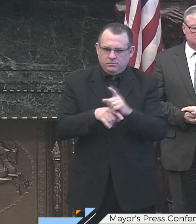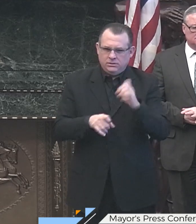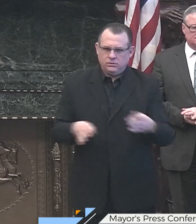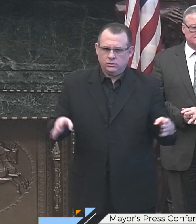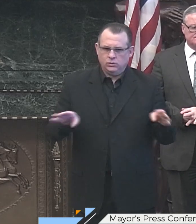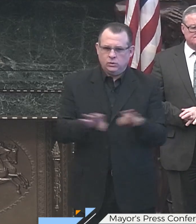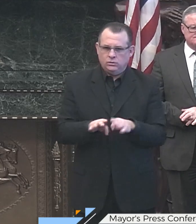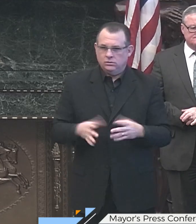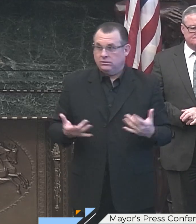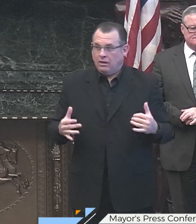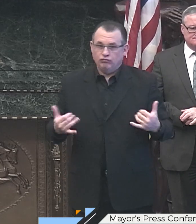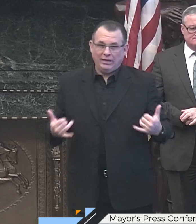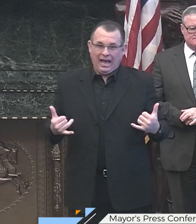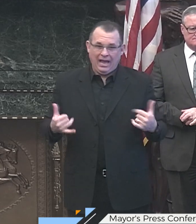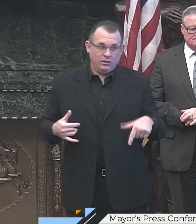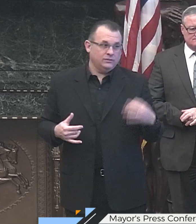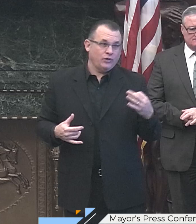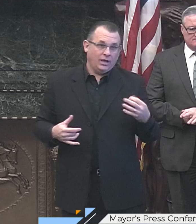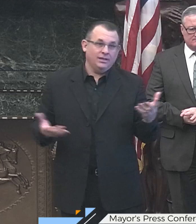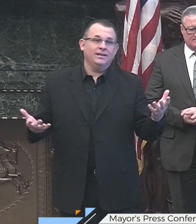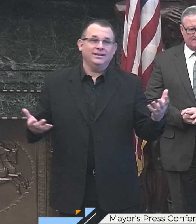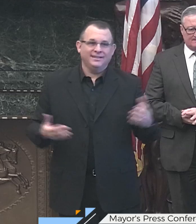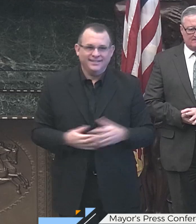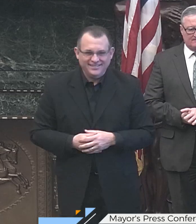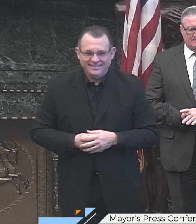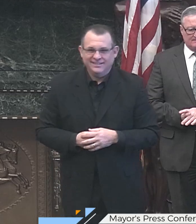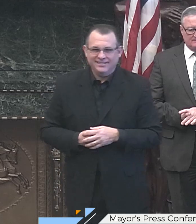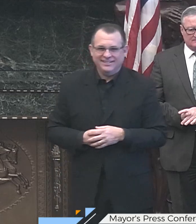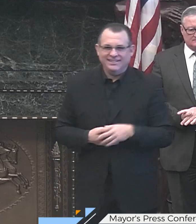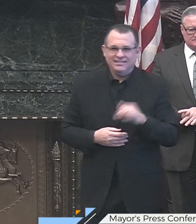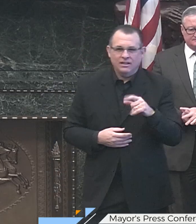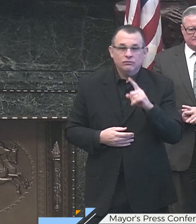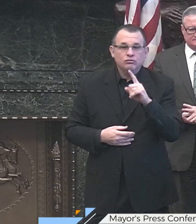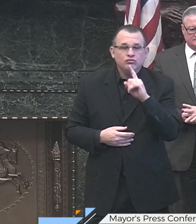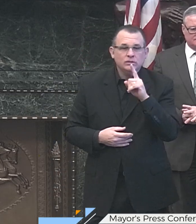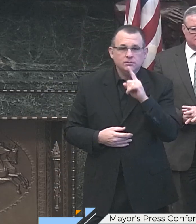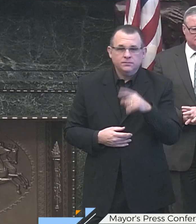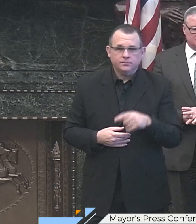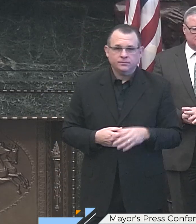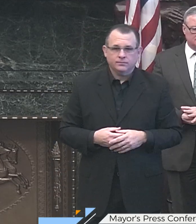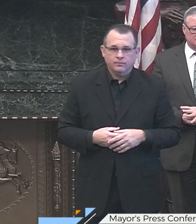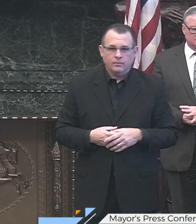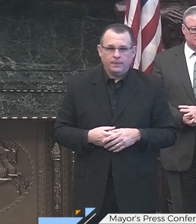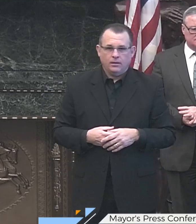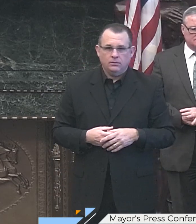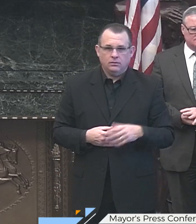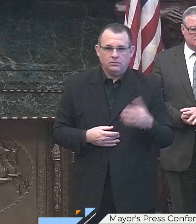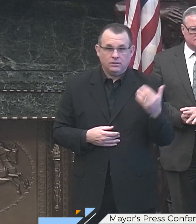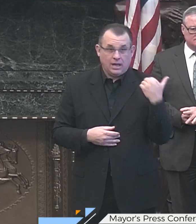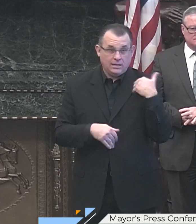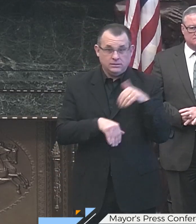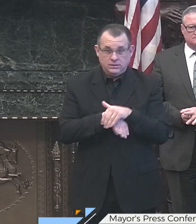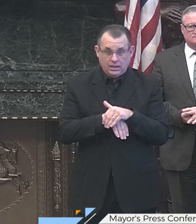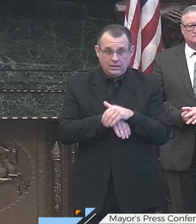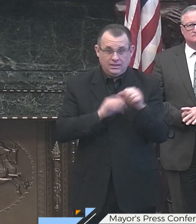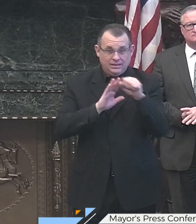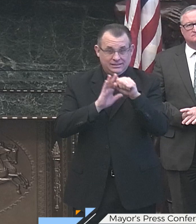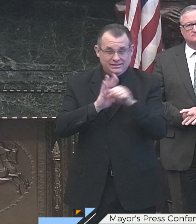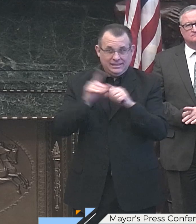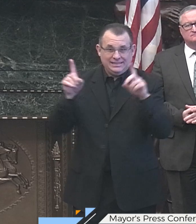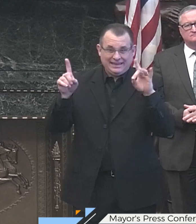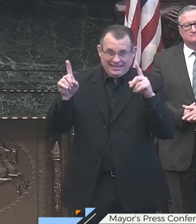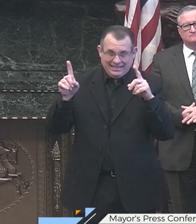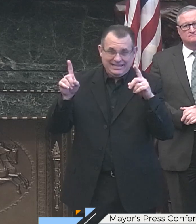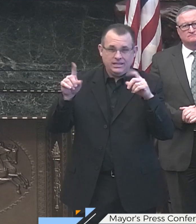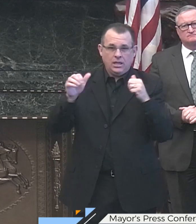basically. Sure. Yeah. Sure, thanks, Jake. Last night, we were aware of the state updated its guidance